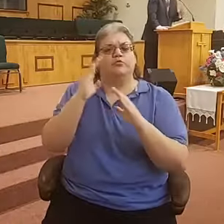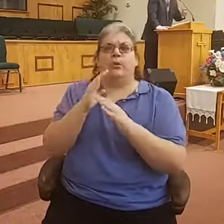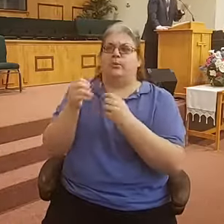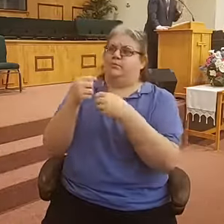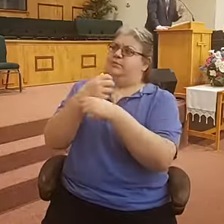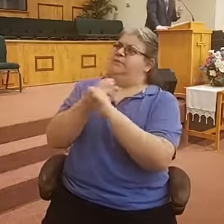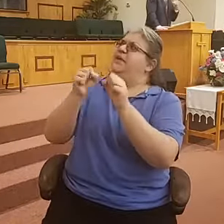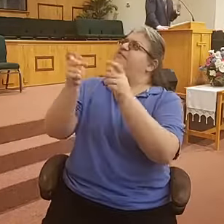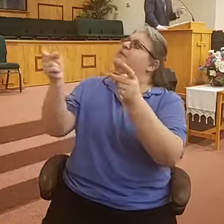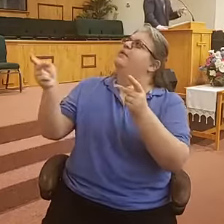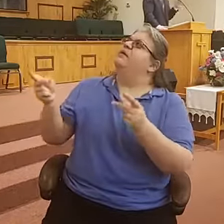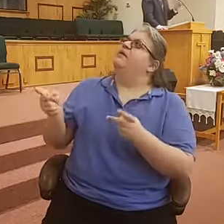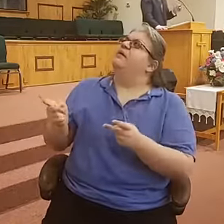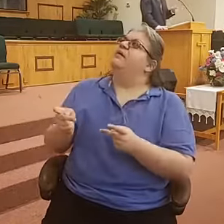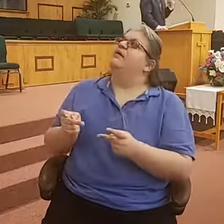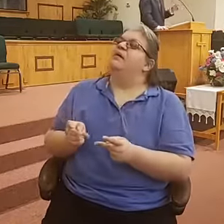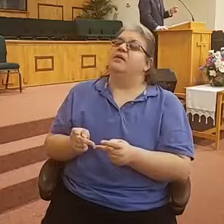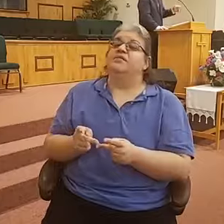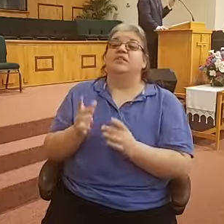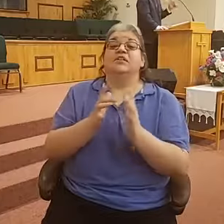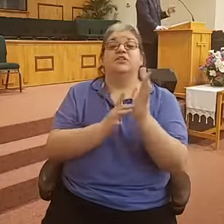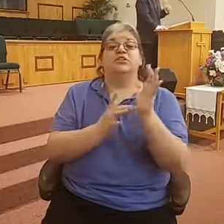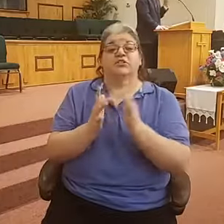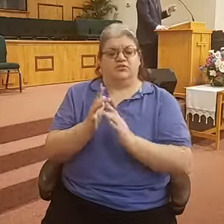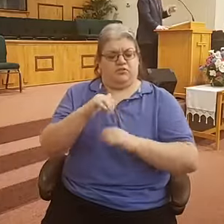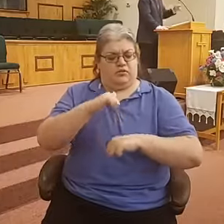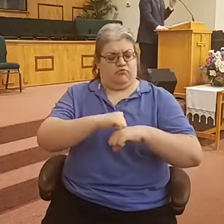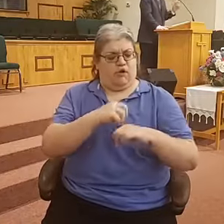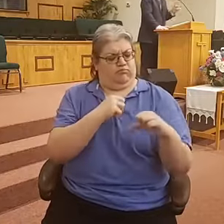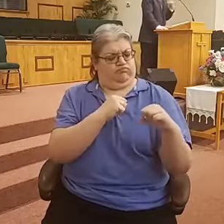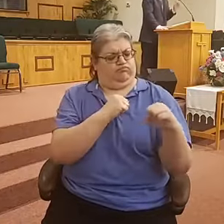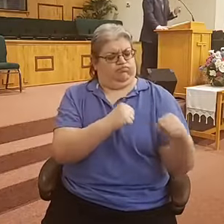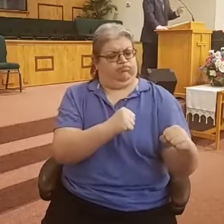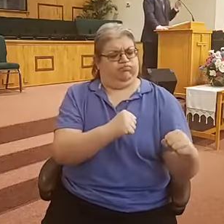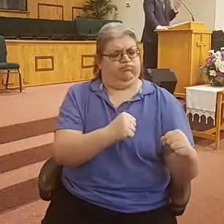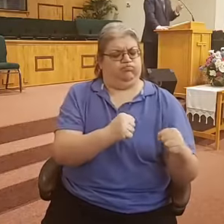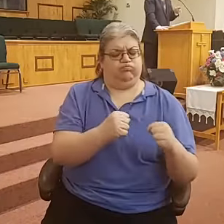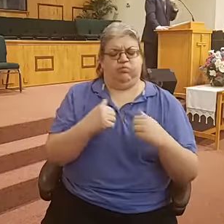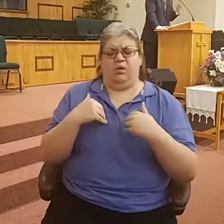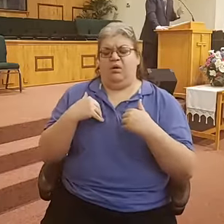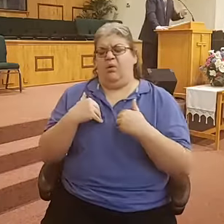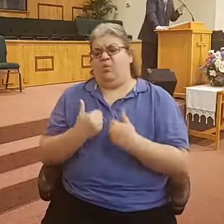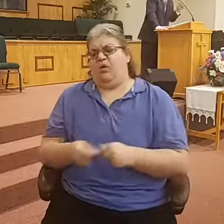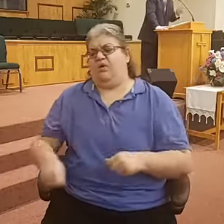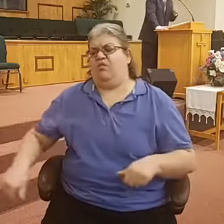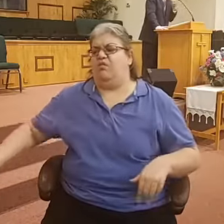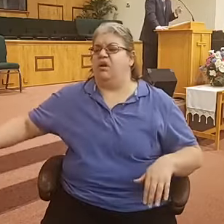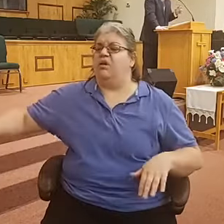Jesus is a rock in a weary land.